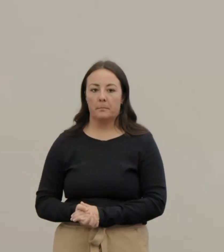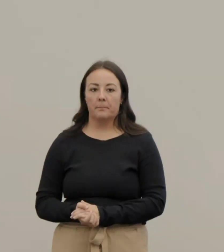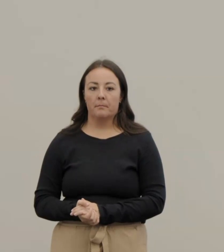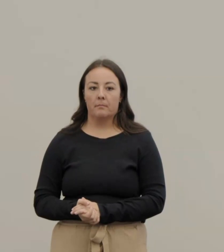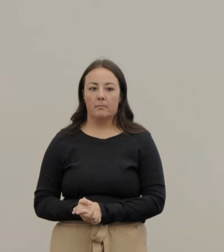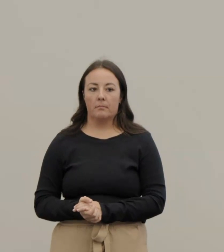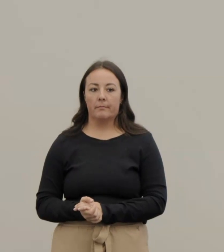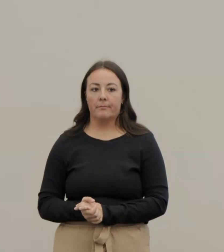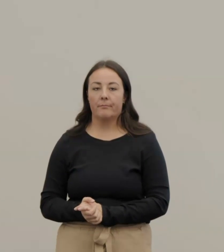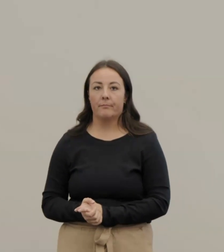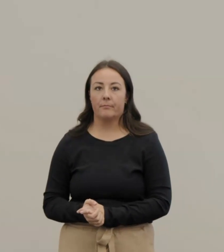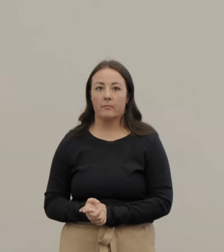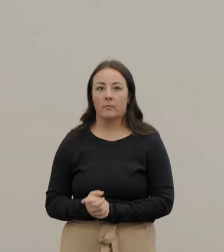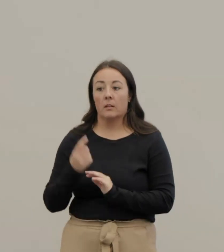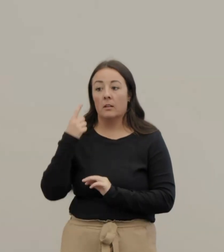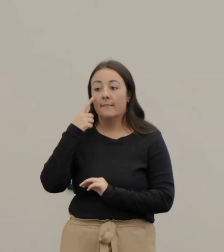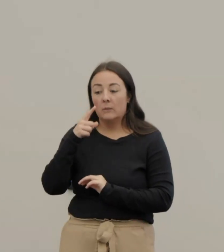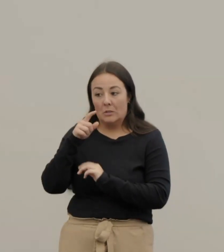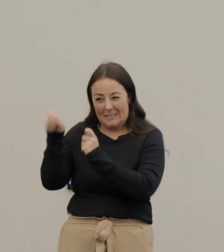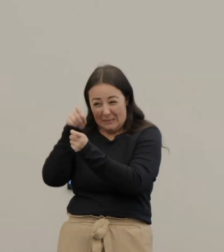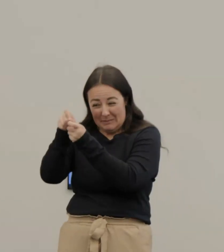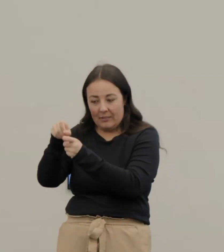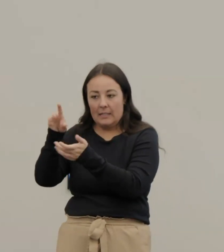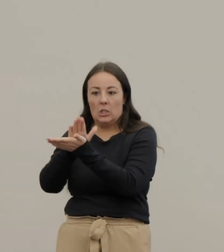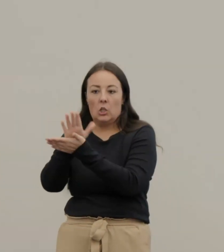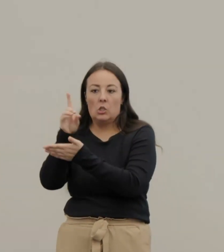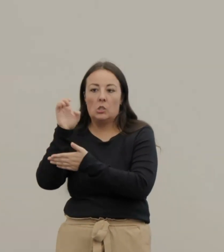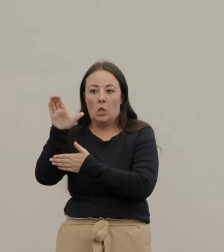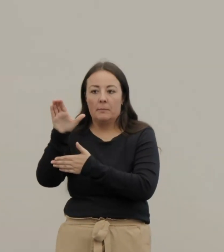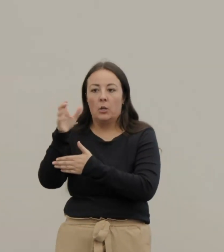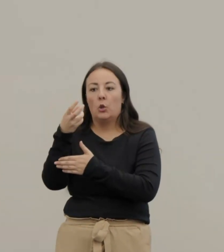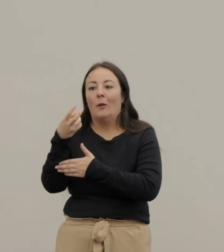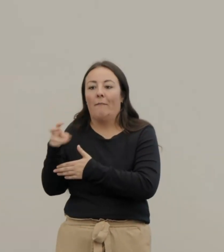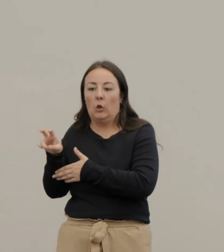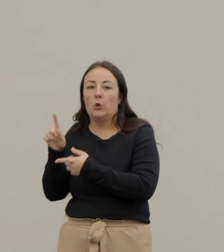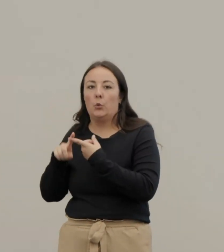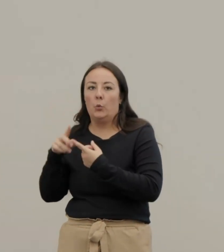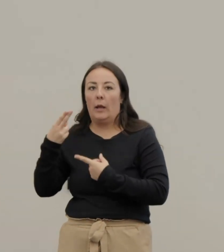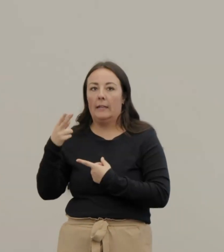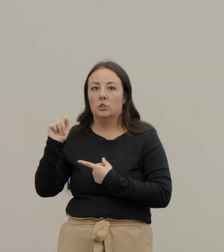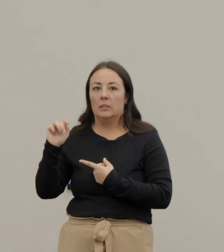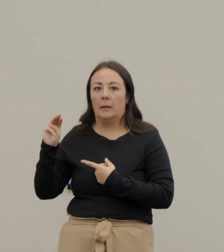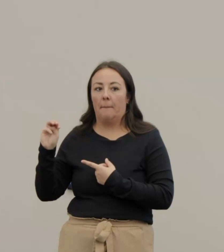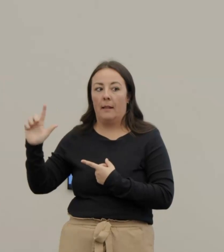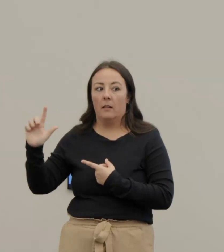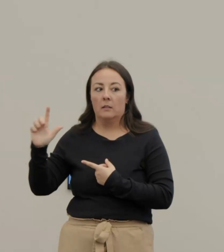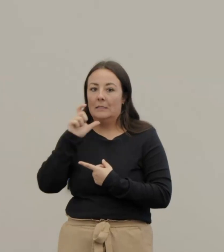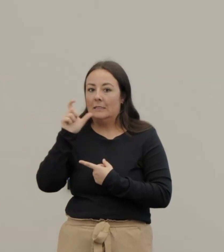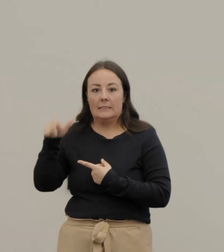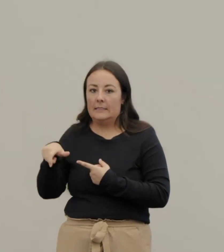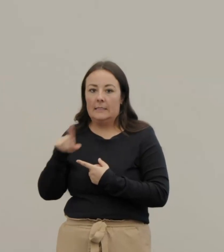Next step, for documents specifically, convert it to HTML. Does it need to be a document?